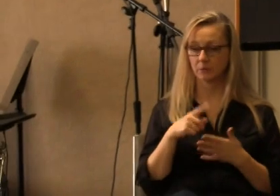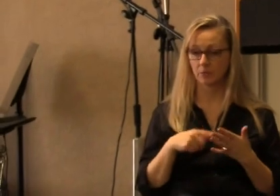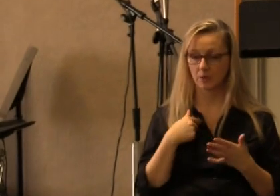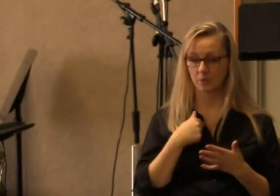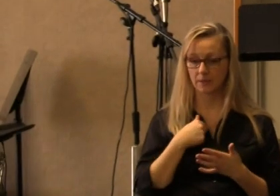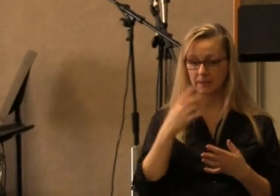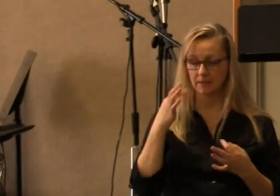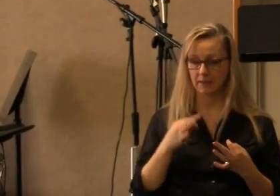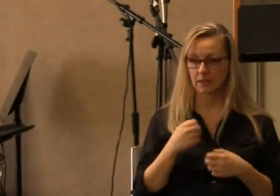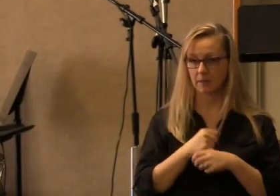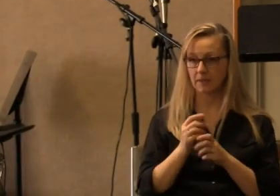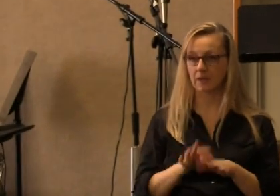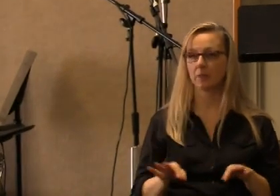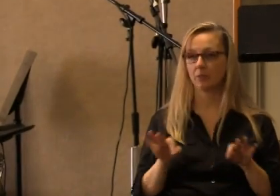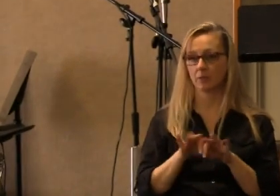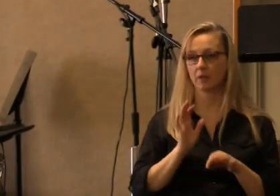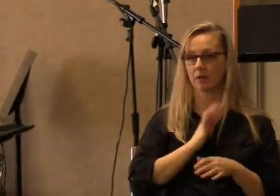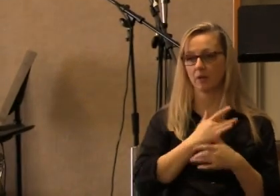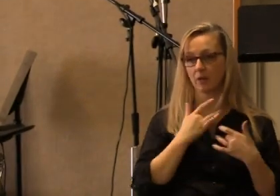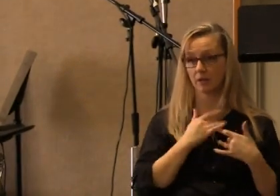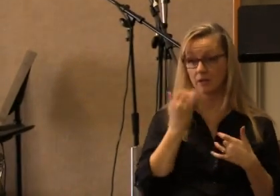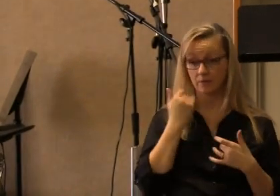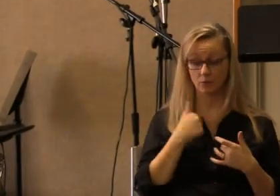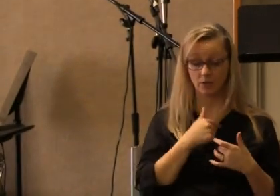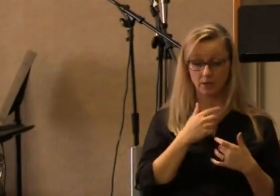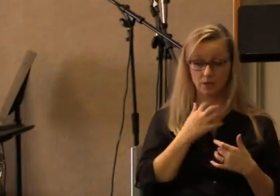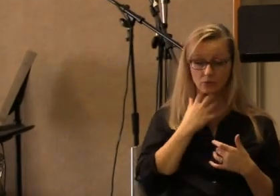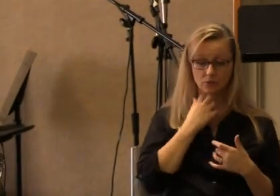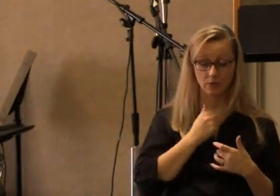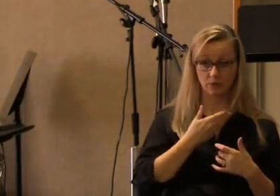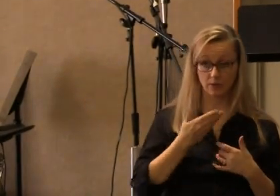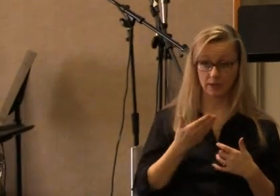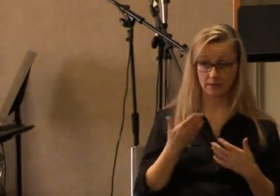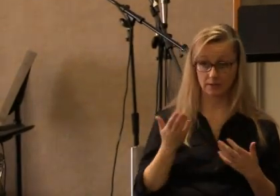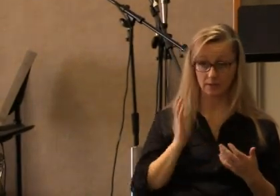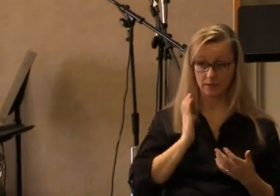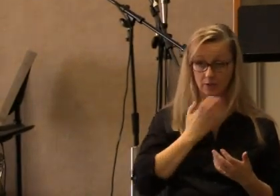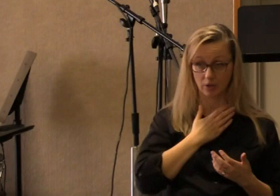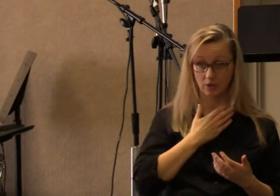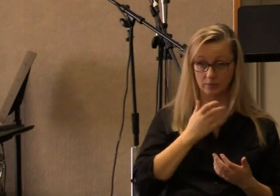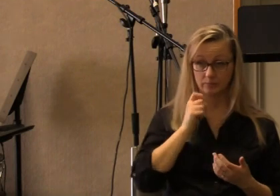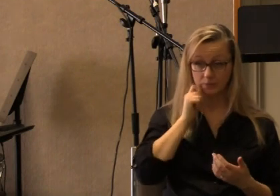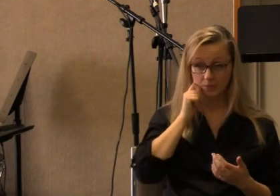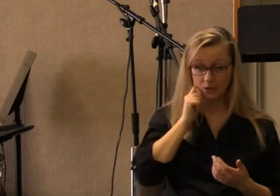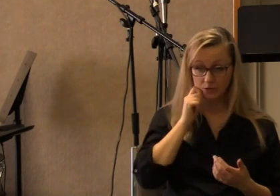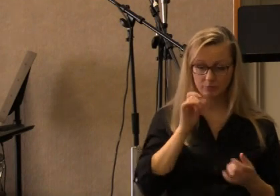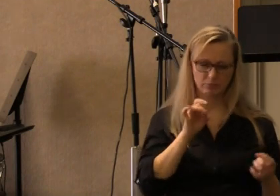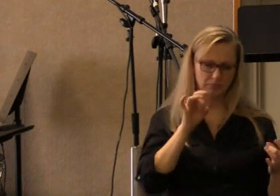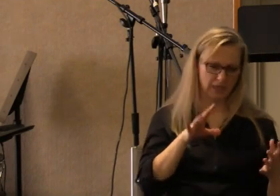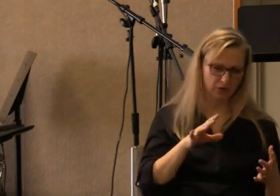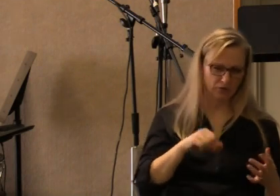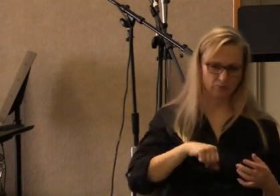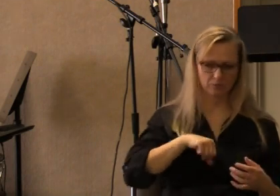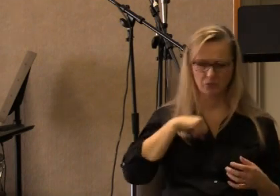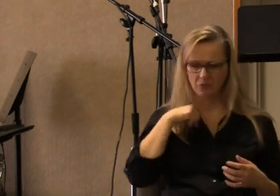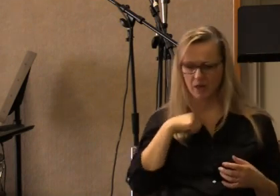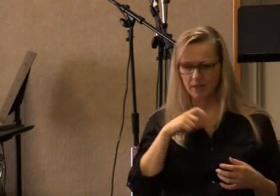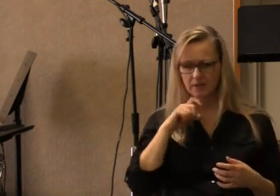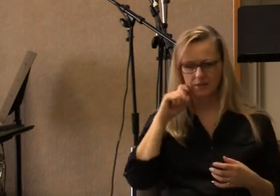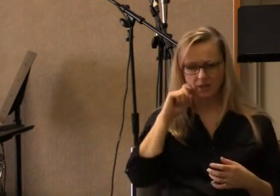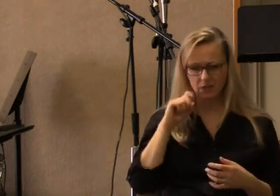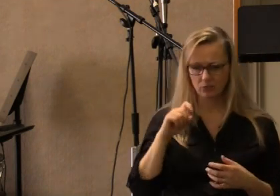heart. If we choose to treasure things of the flesh, hatred, pride, sexual